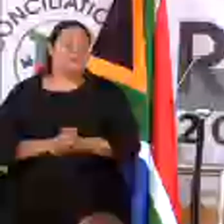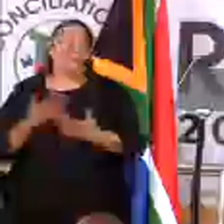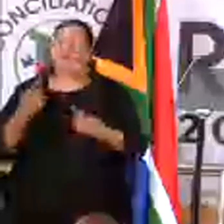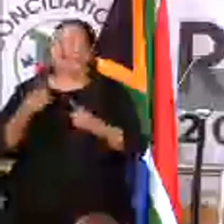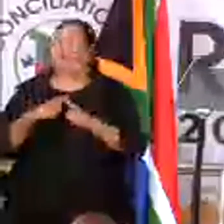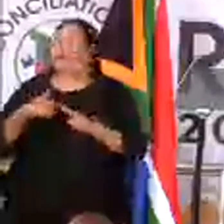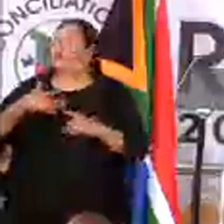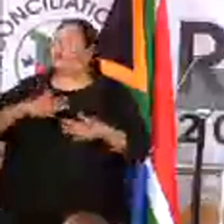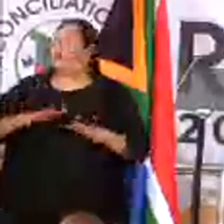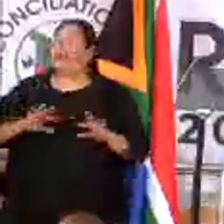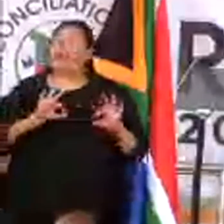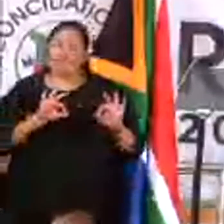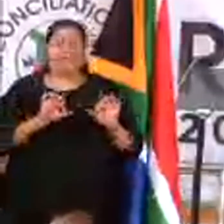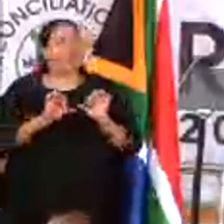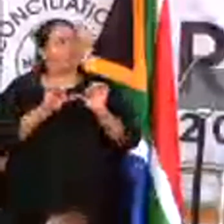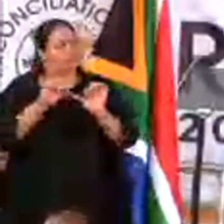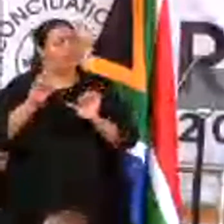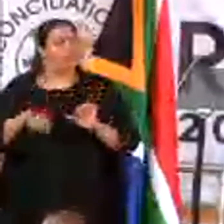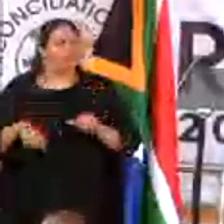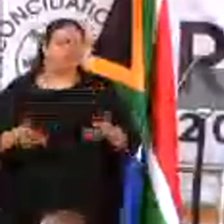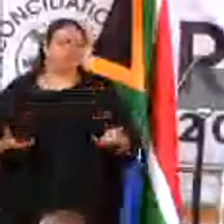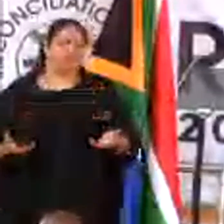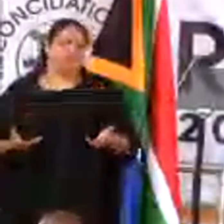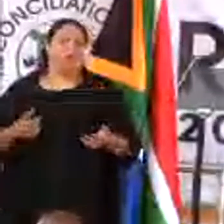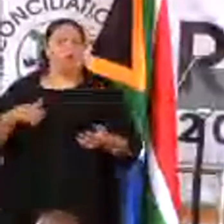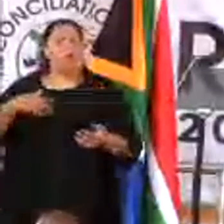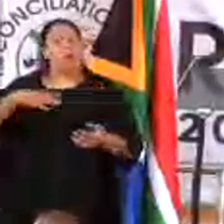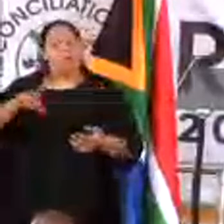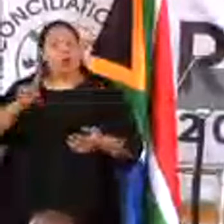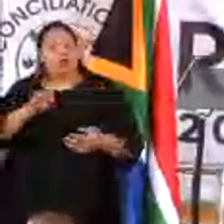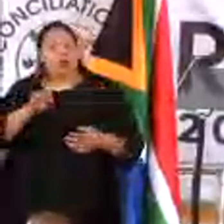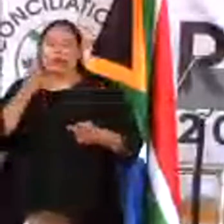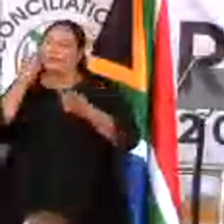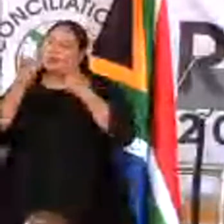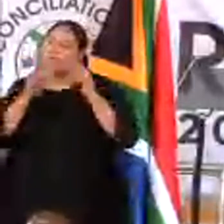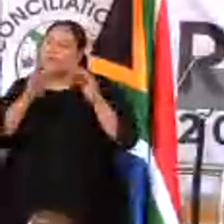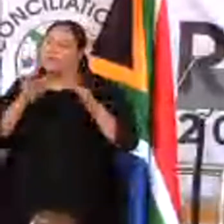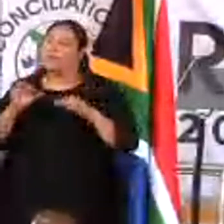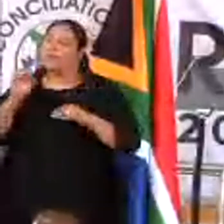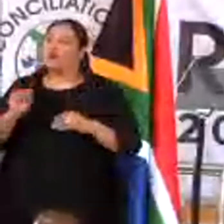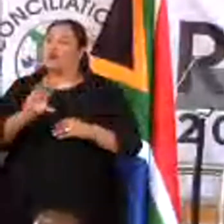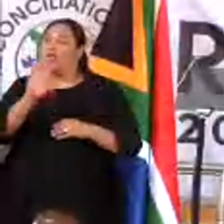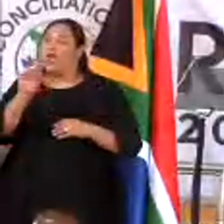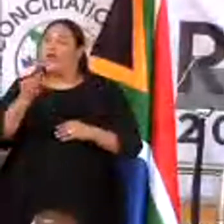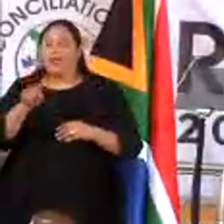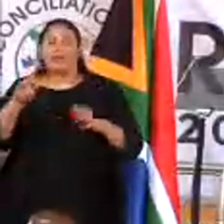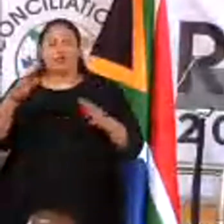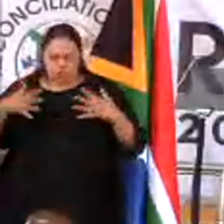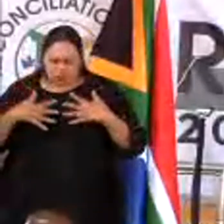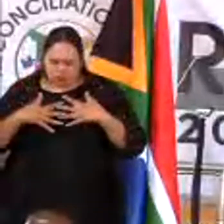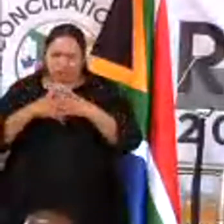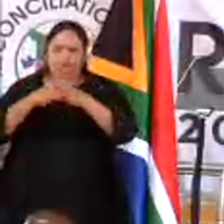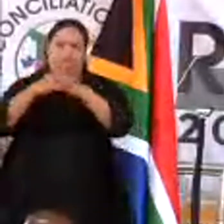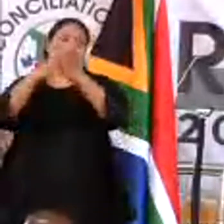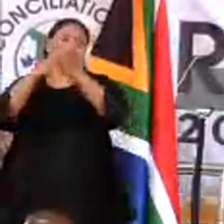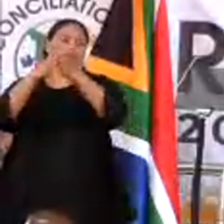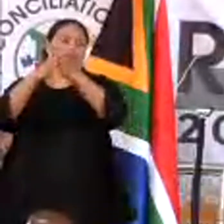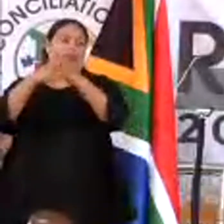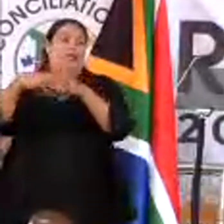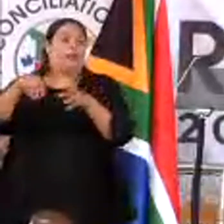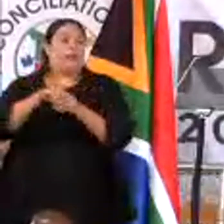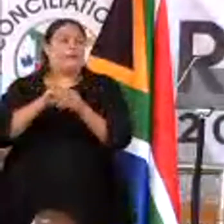And we would like this to continue. We would like to see the people of South Africa united